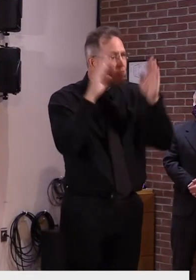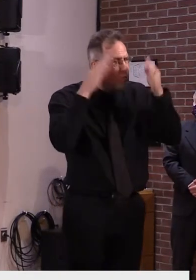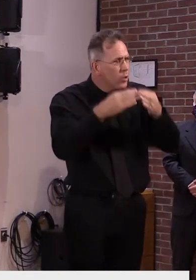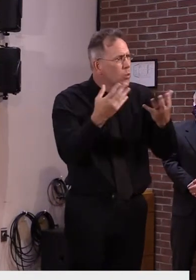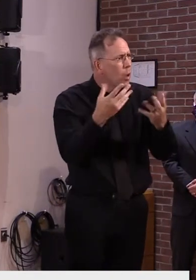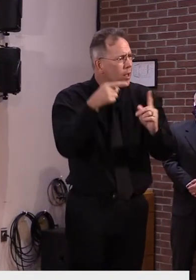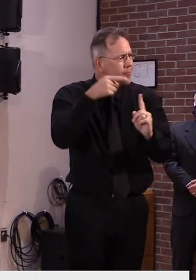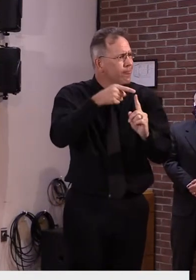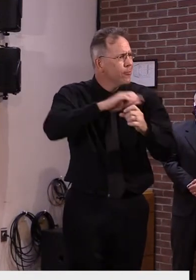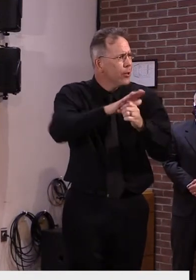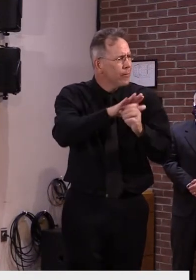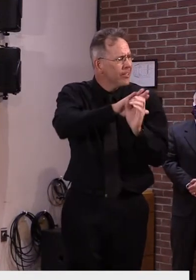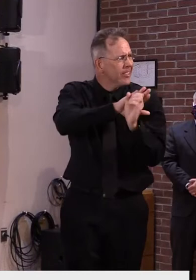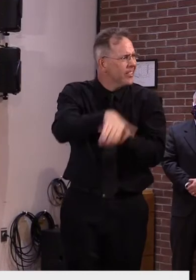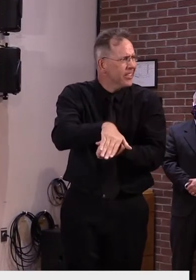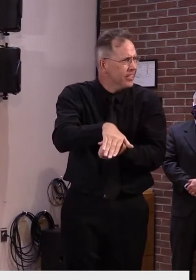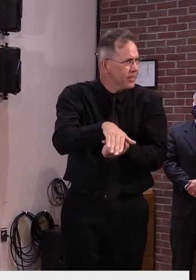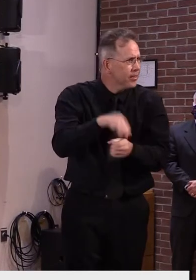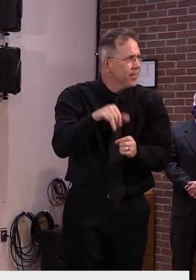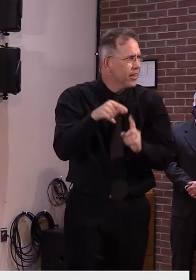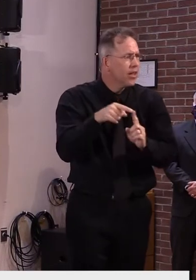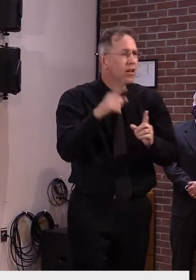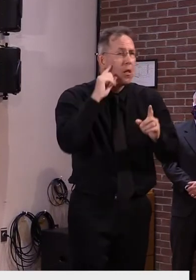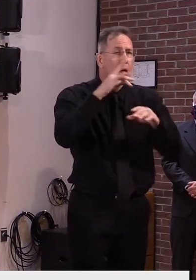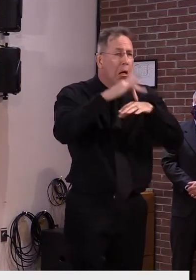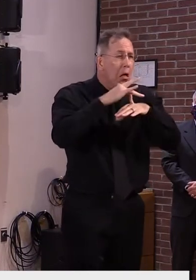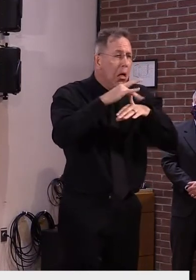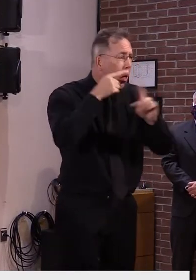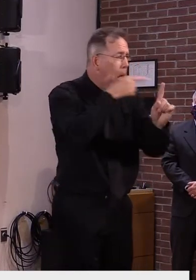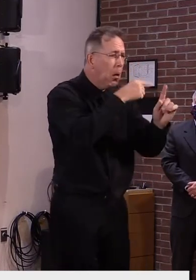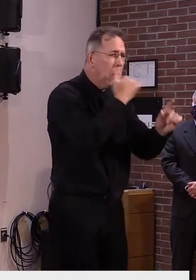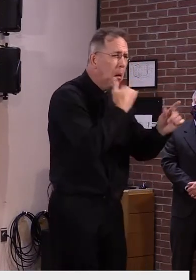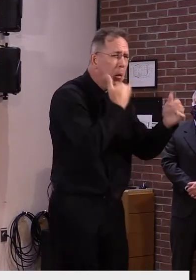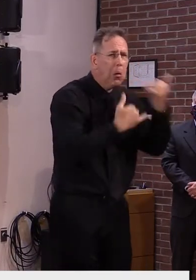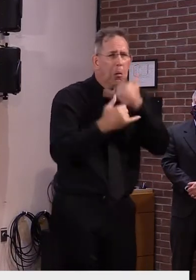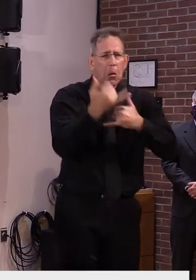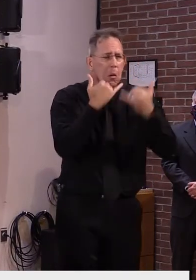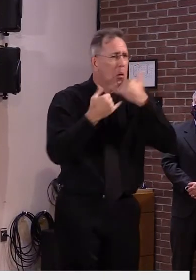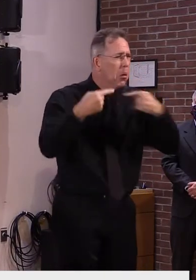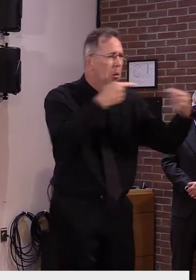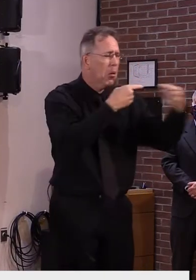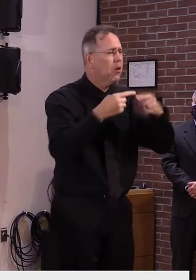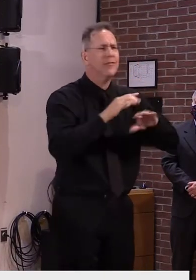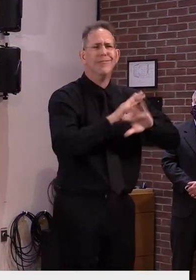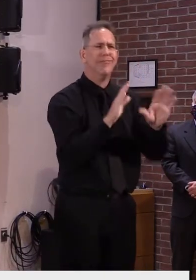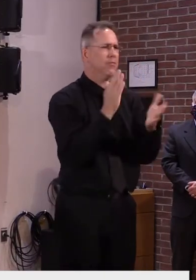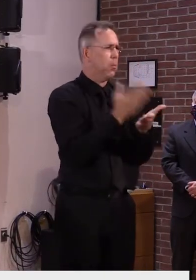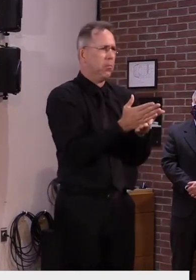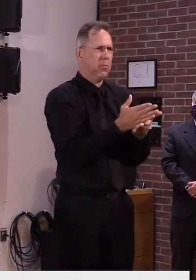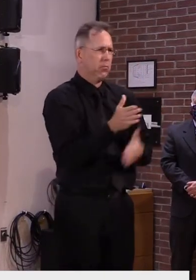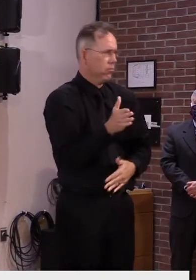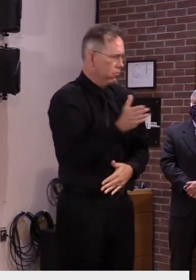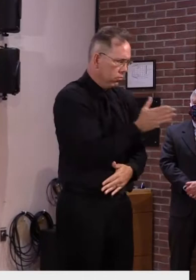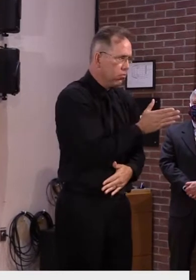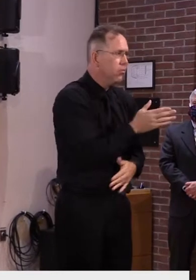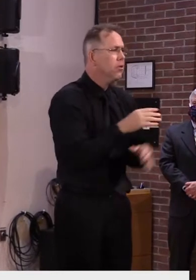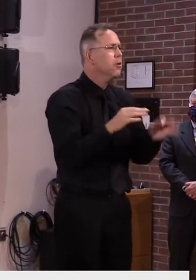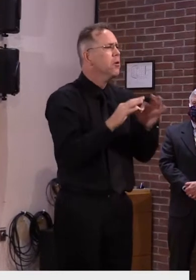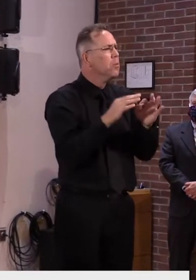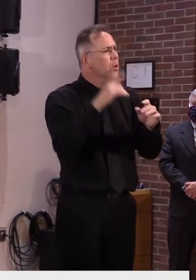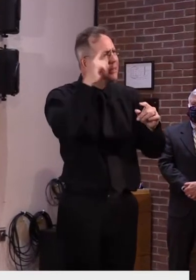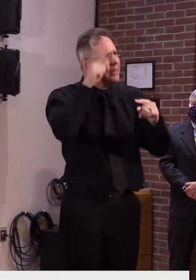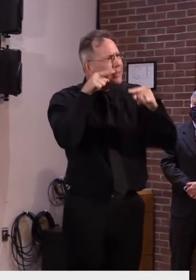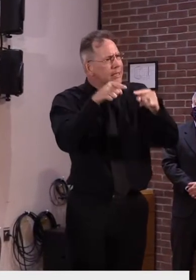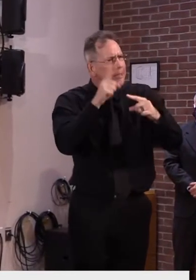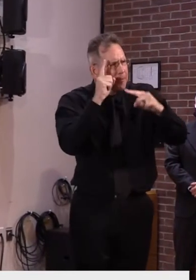dwelling on where we don't. Let's give each other the benefit of the doubt, knowing we all bring different experiences